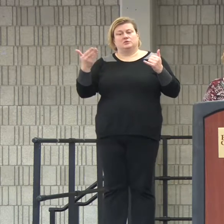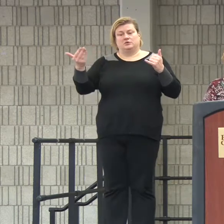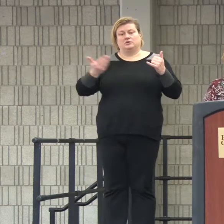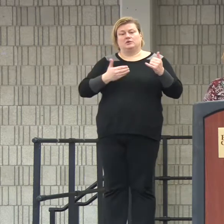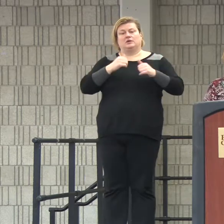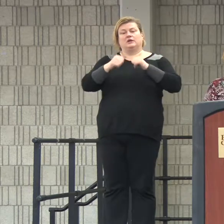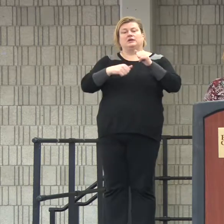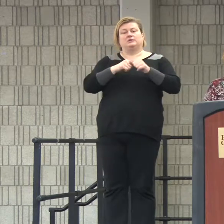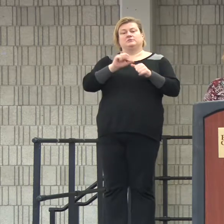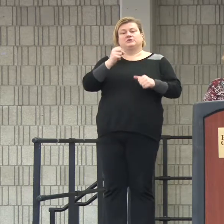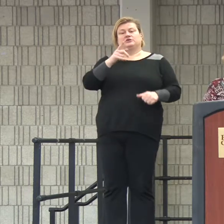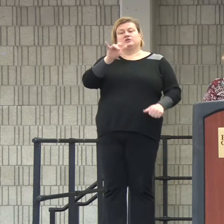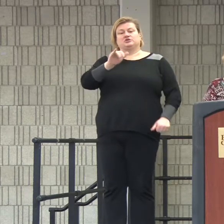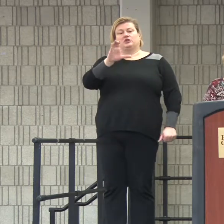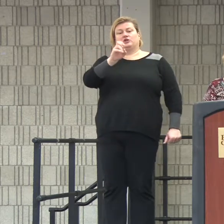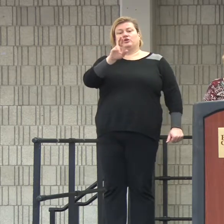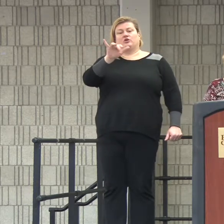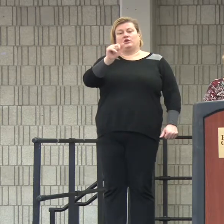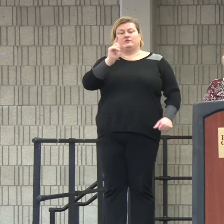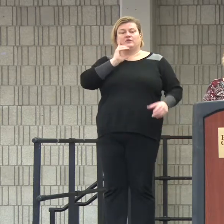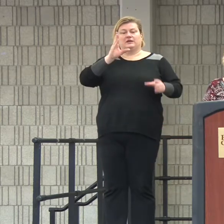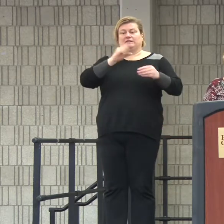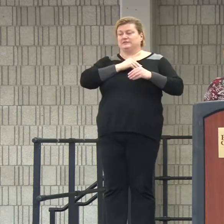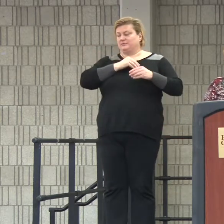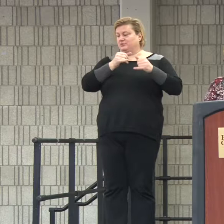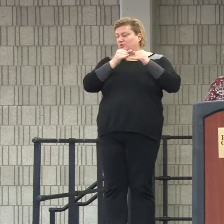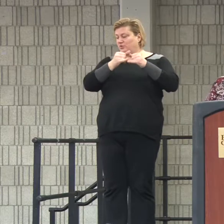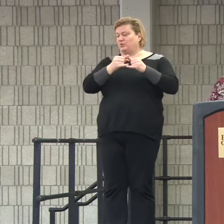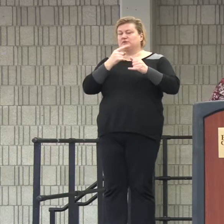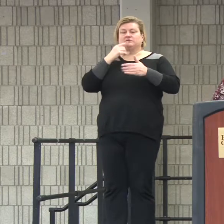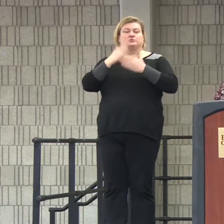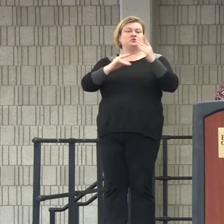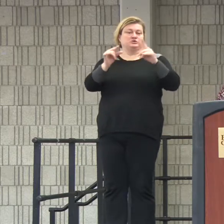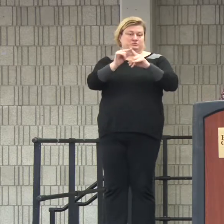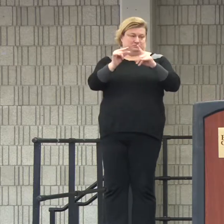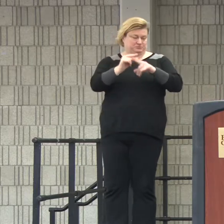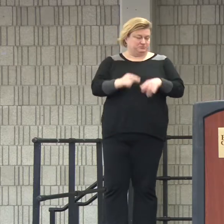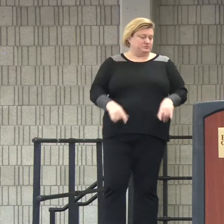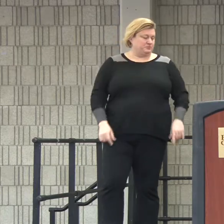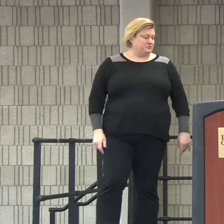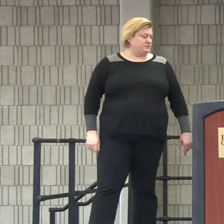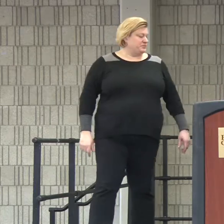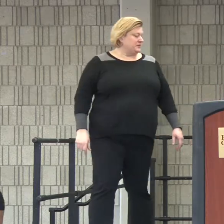Shelley Correa to accept her award and say a few words.